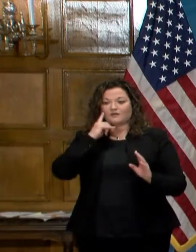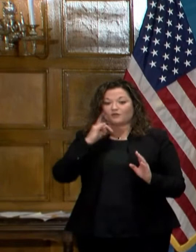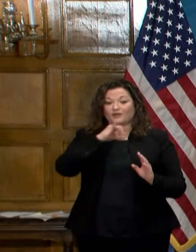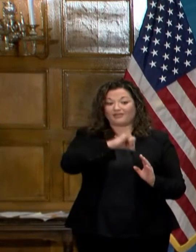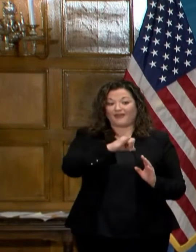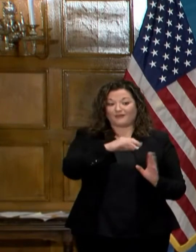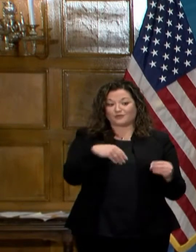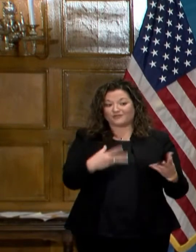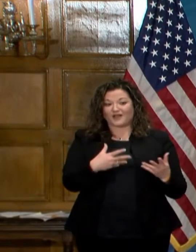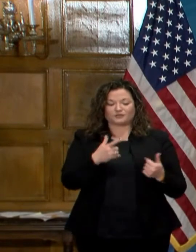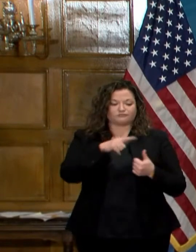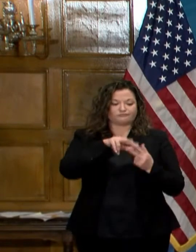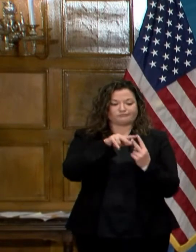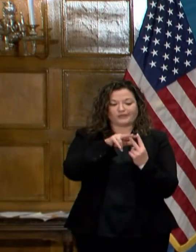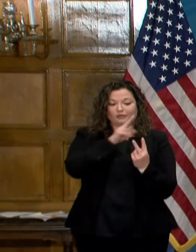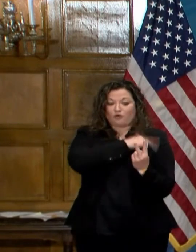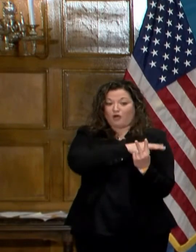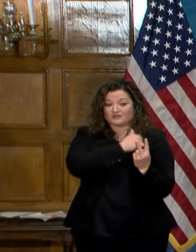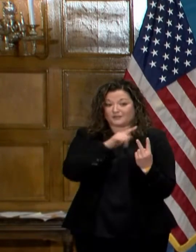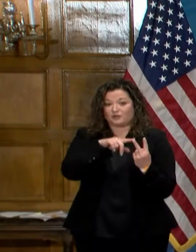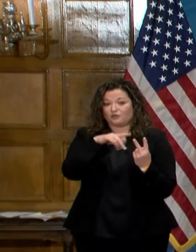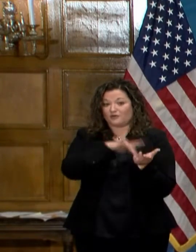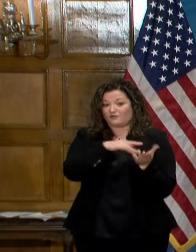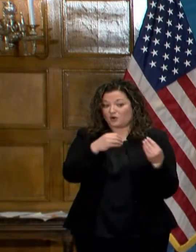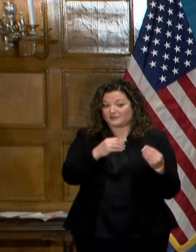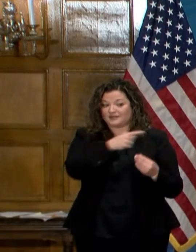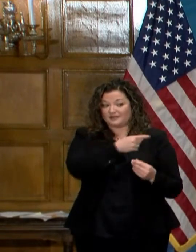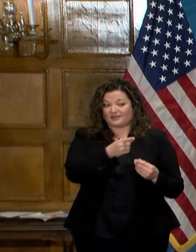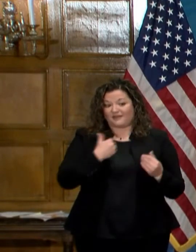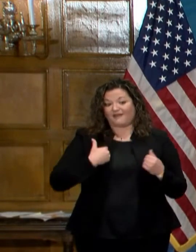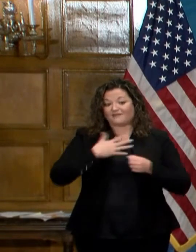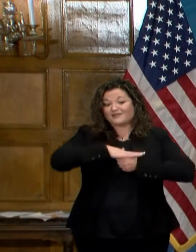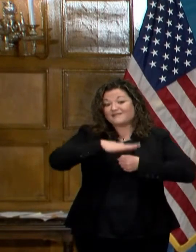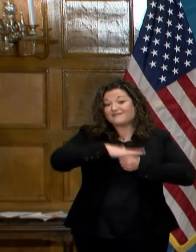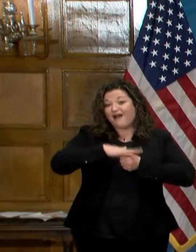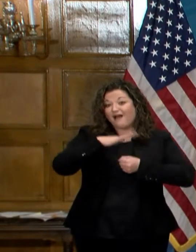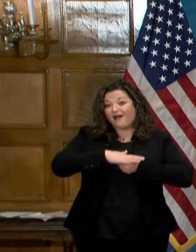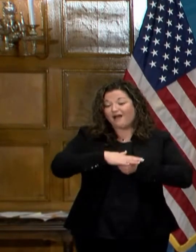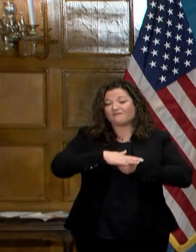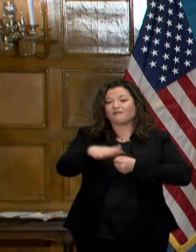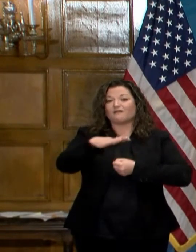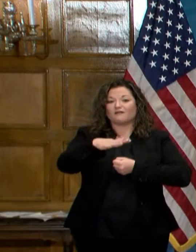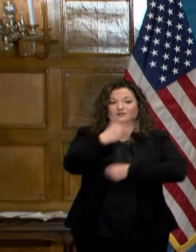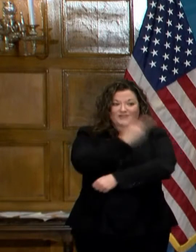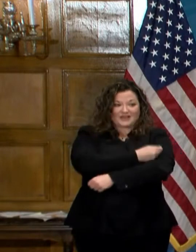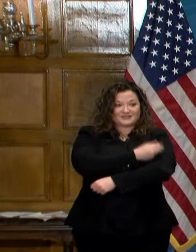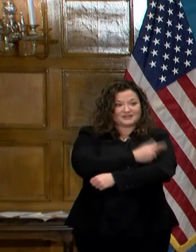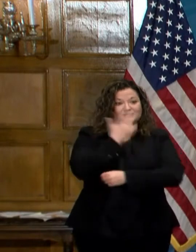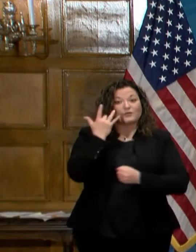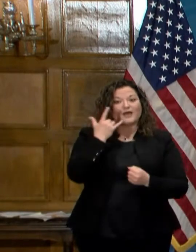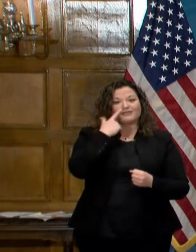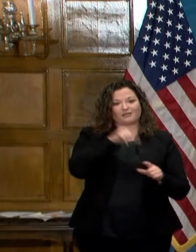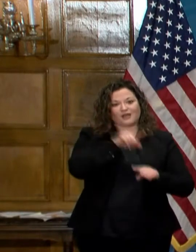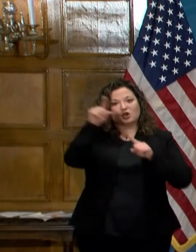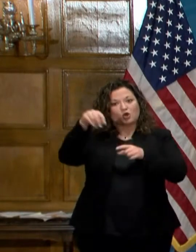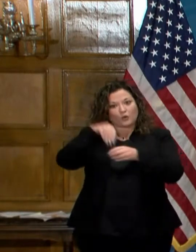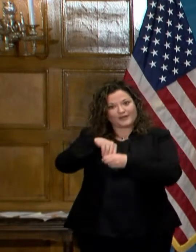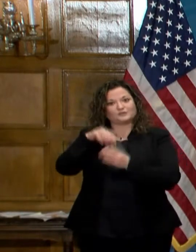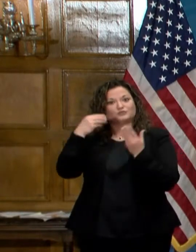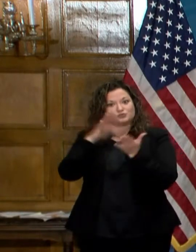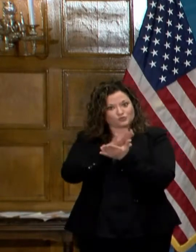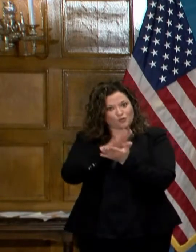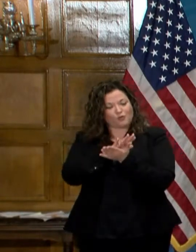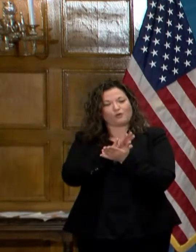it's a hospital or a pharmacy, will have sufficient doses to go into the school and do a clinic and vaccinate